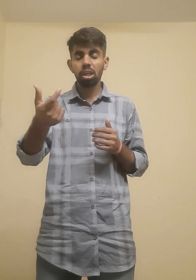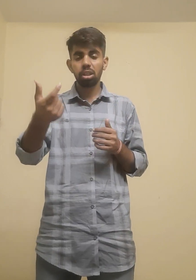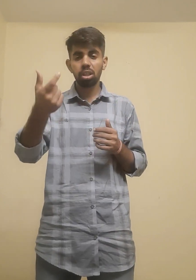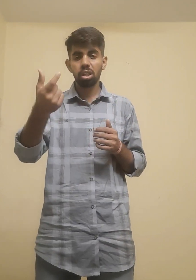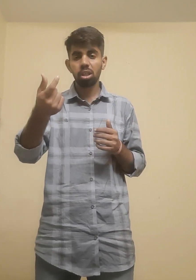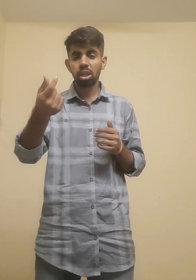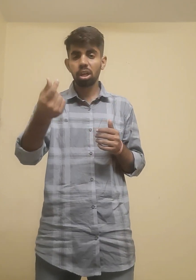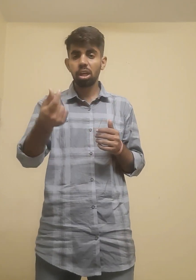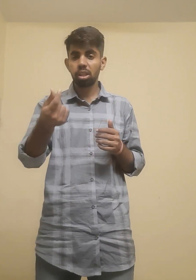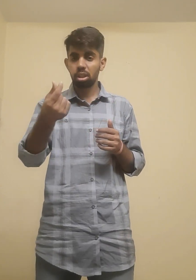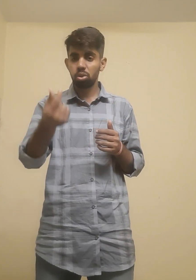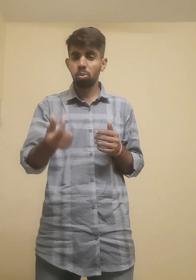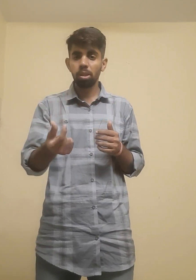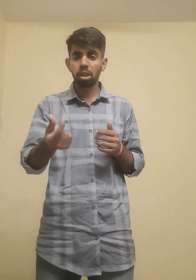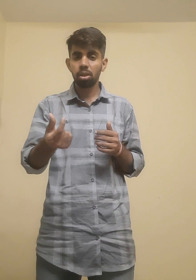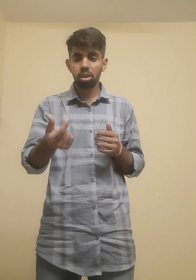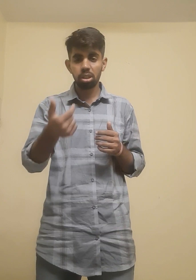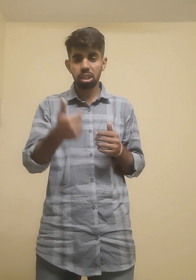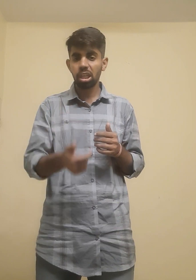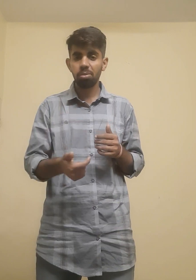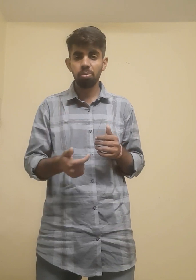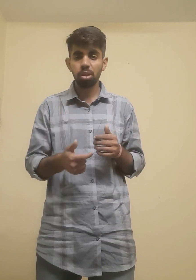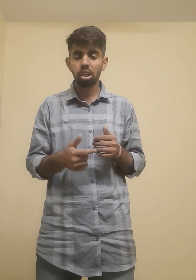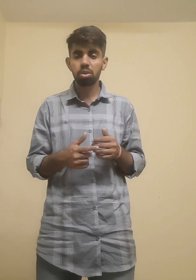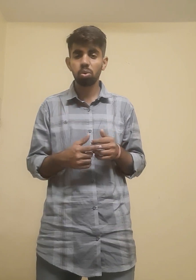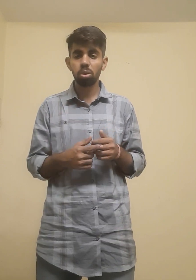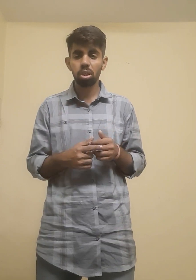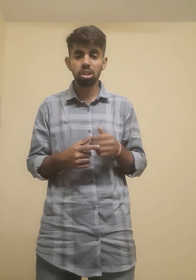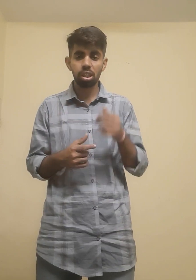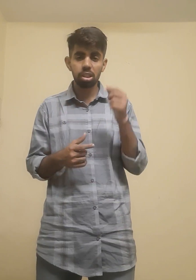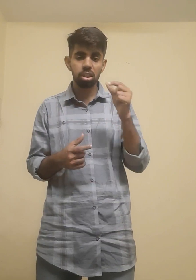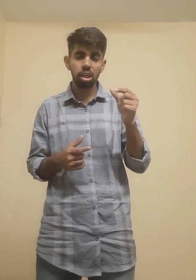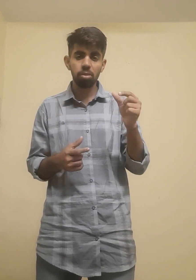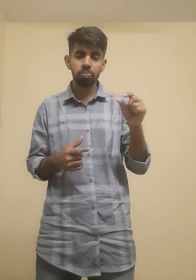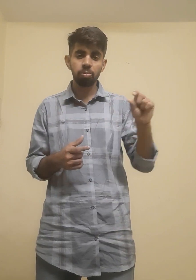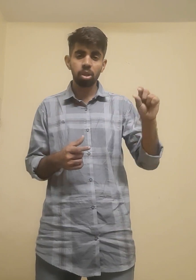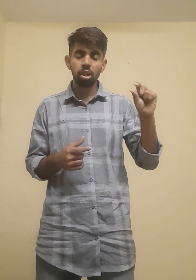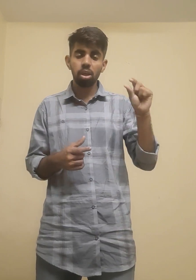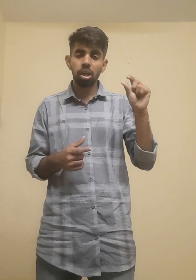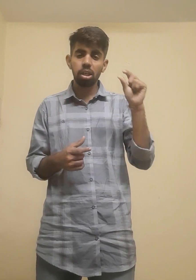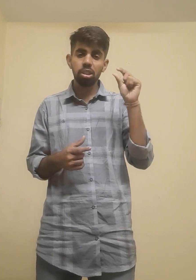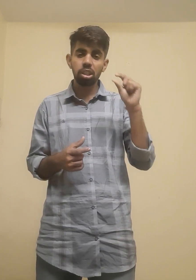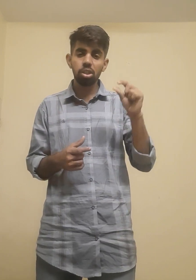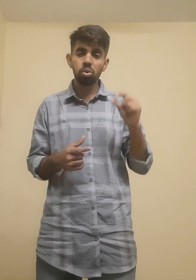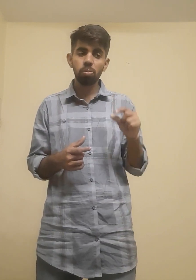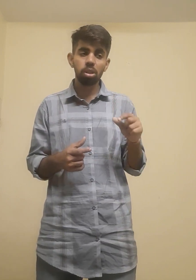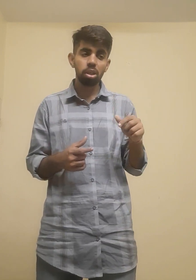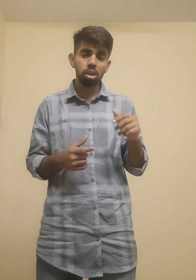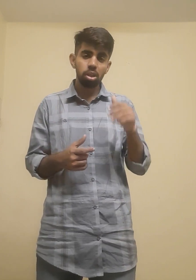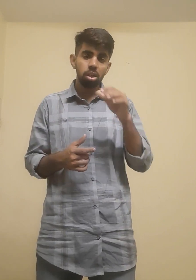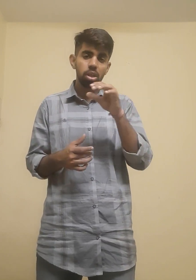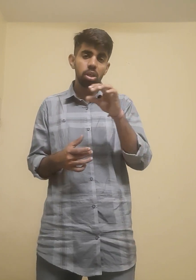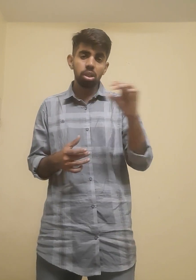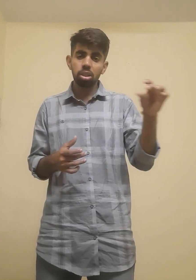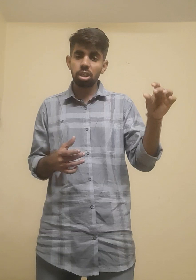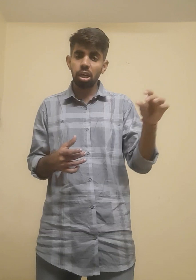that he can write the show method inside him, also inside the child, and inside show method the child